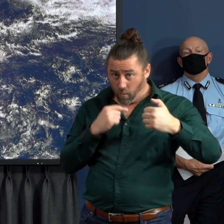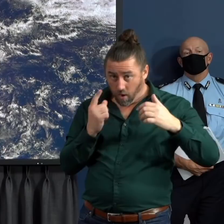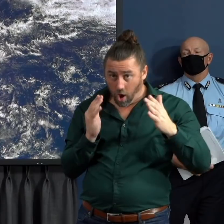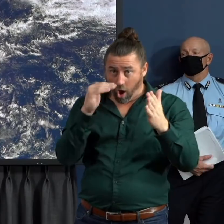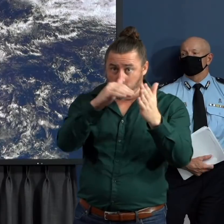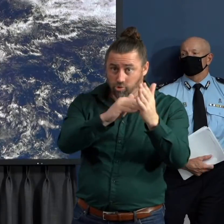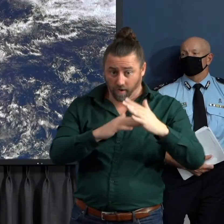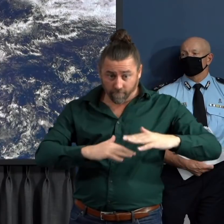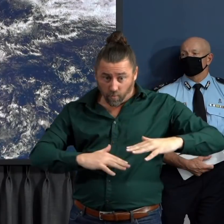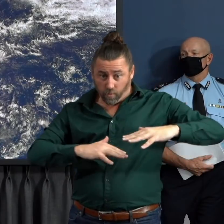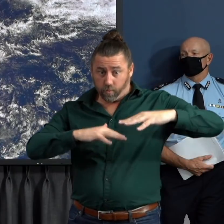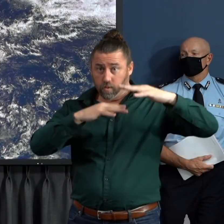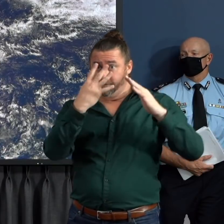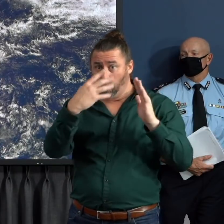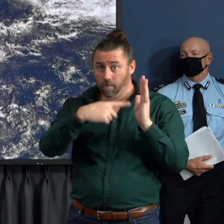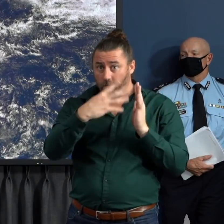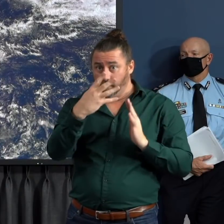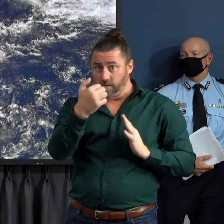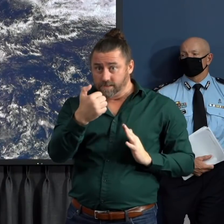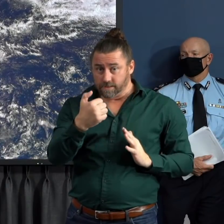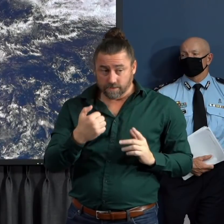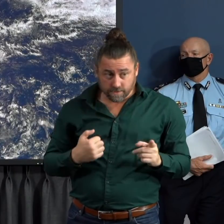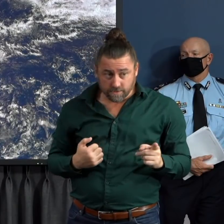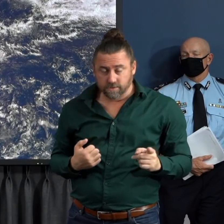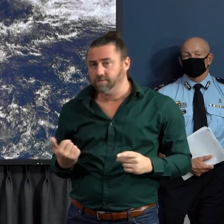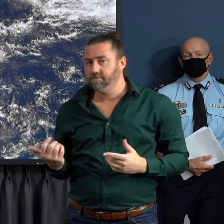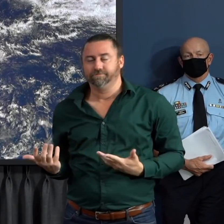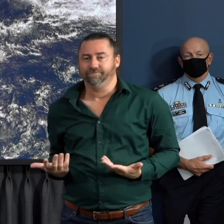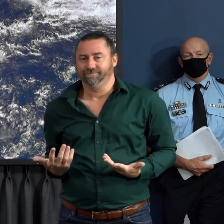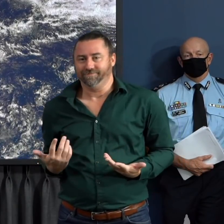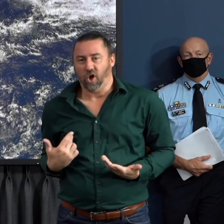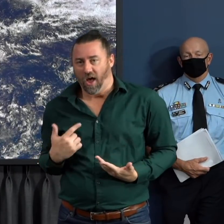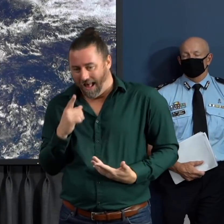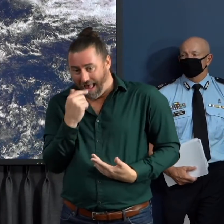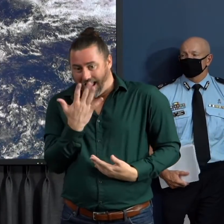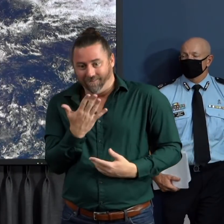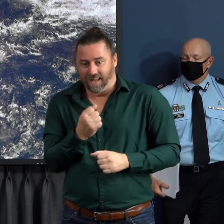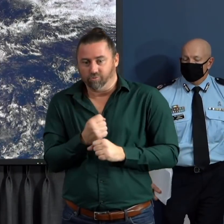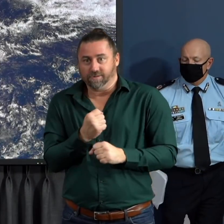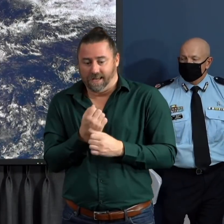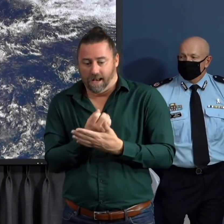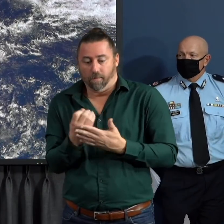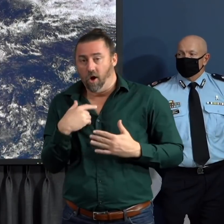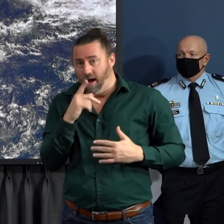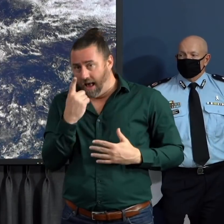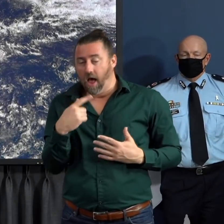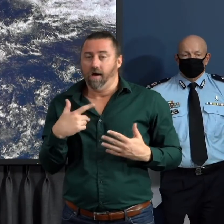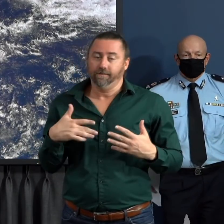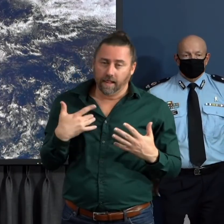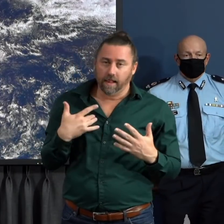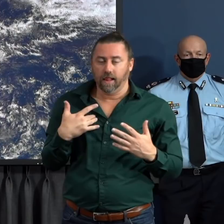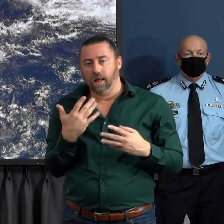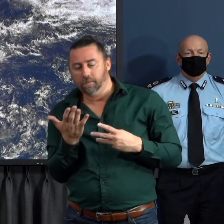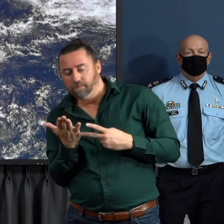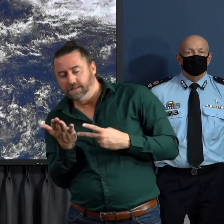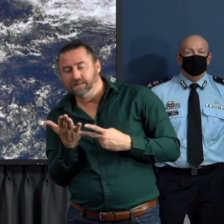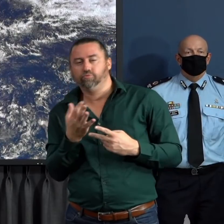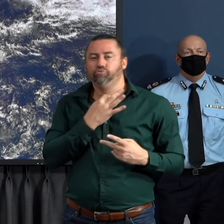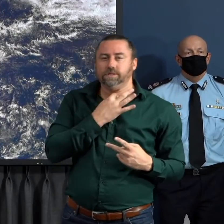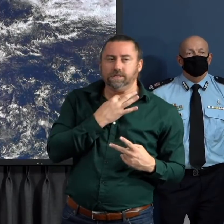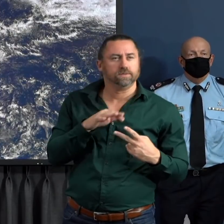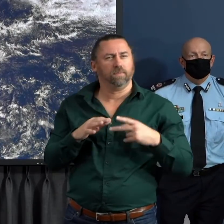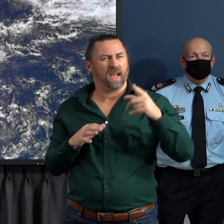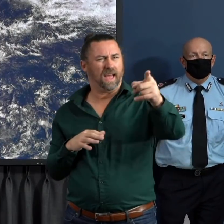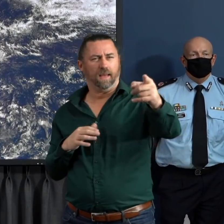that 4.46 again? Again, I'm not going to comment on specific numbers. We'll just keep to the moderate to major classifications. When did we know